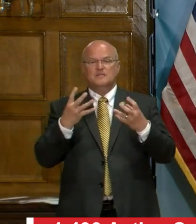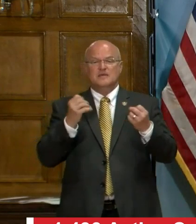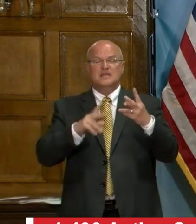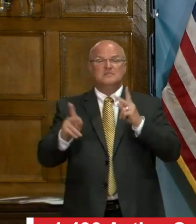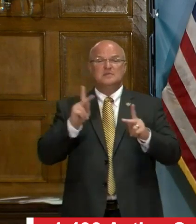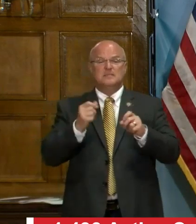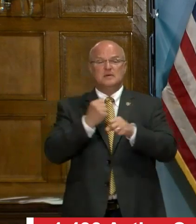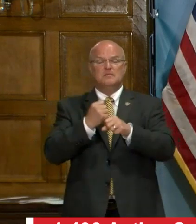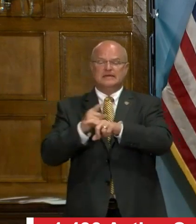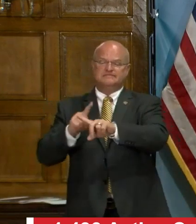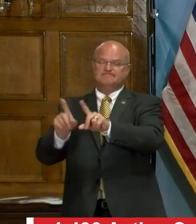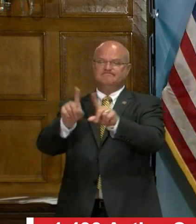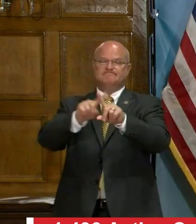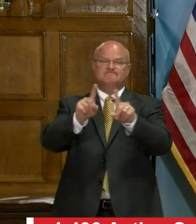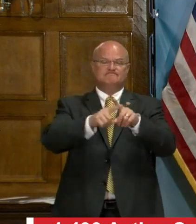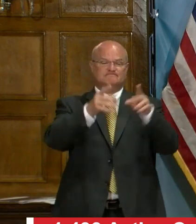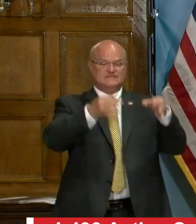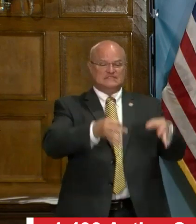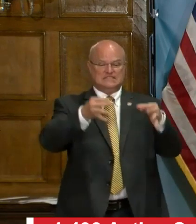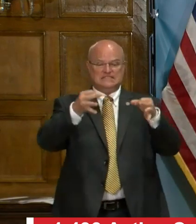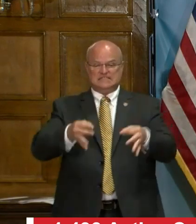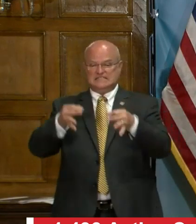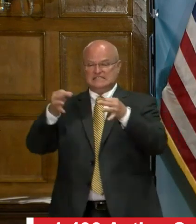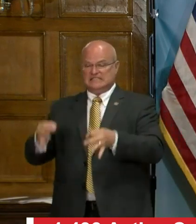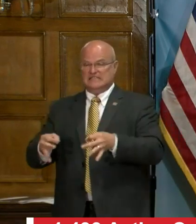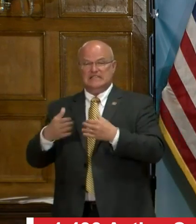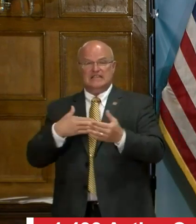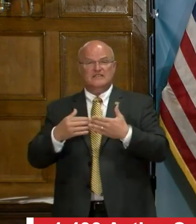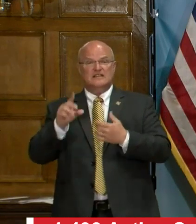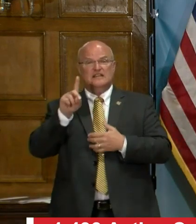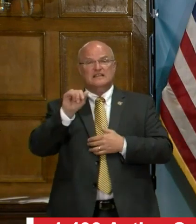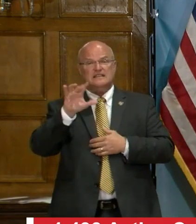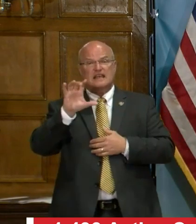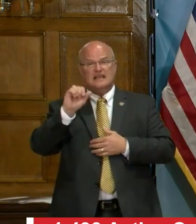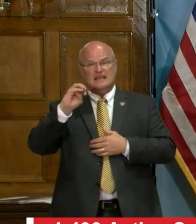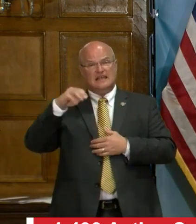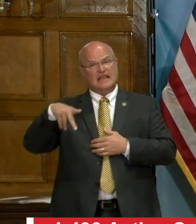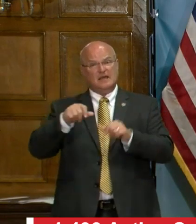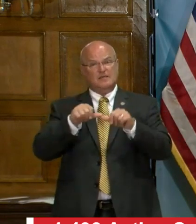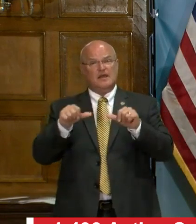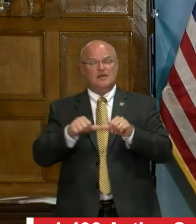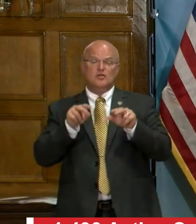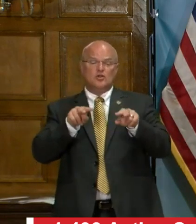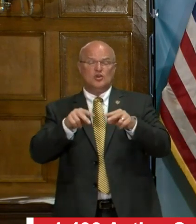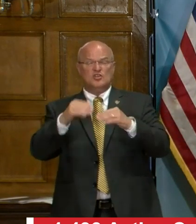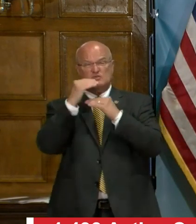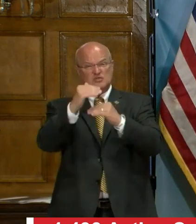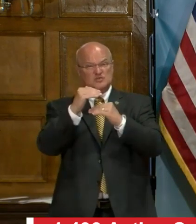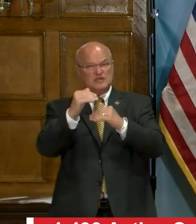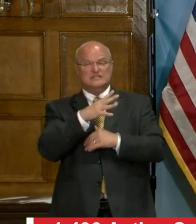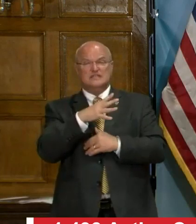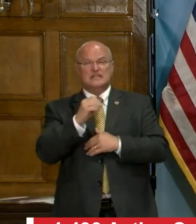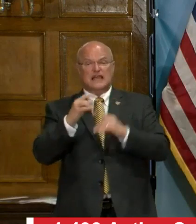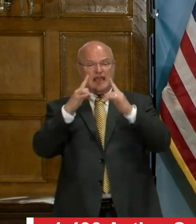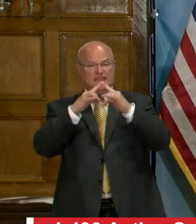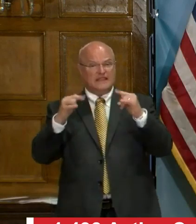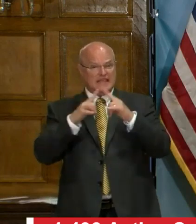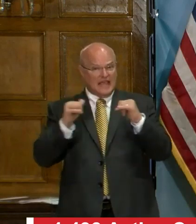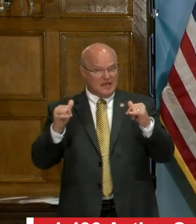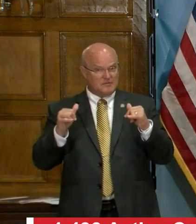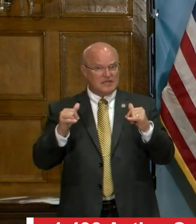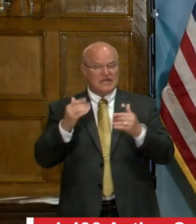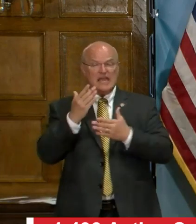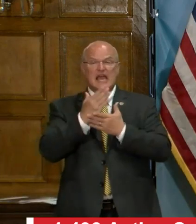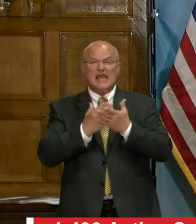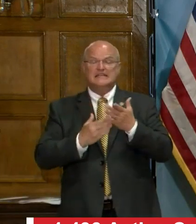of people are going to make different decisions, even in the day camp areas. They're going to look at the restrictions and the campings,